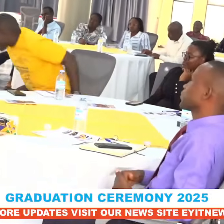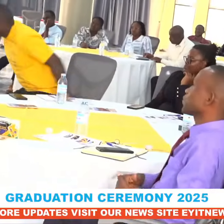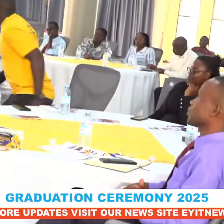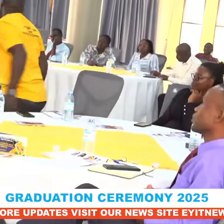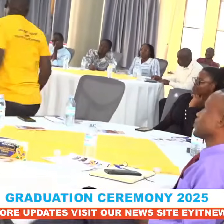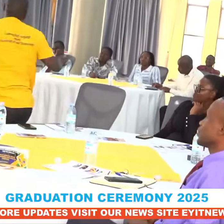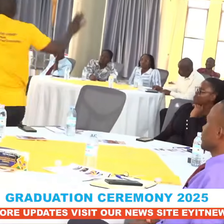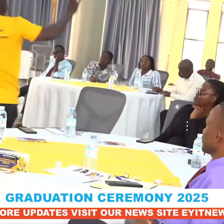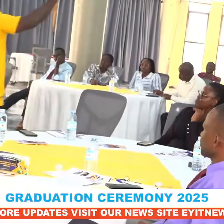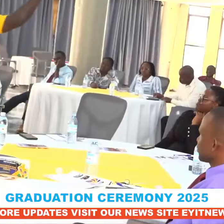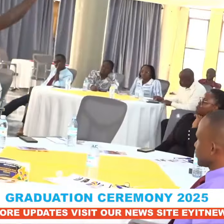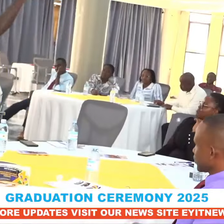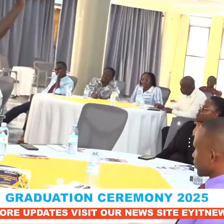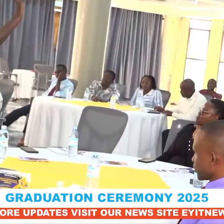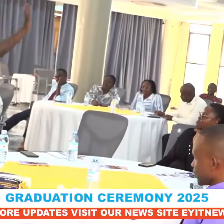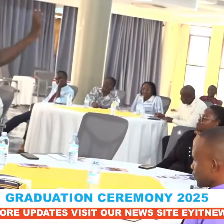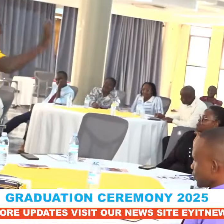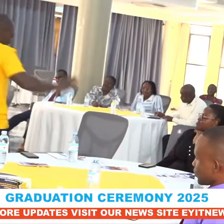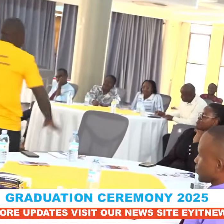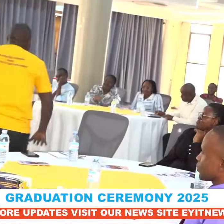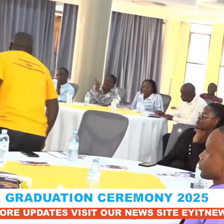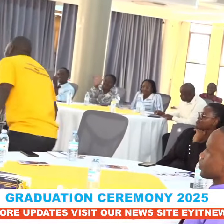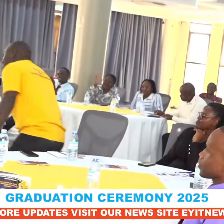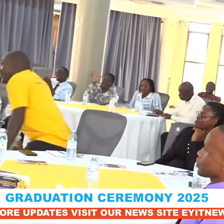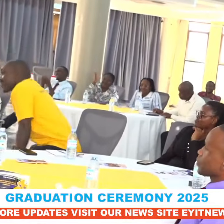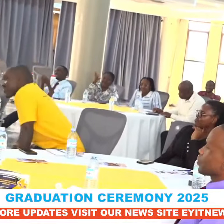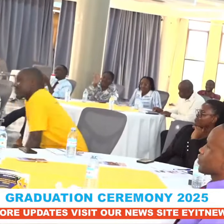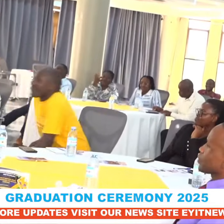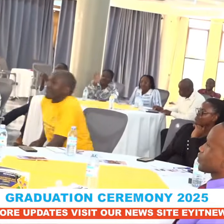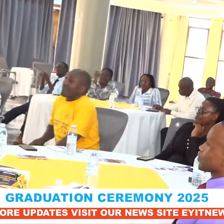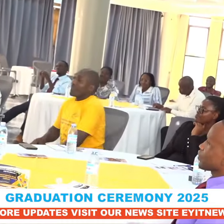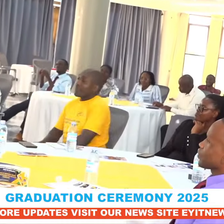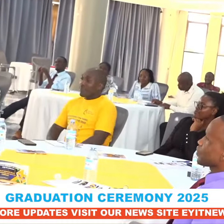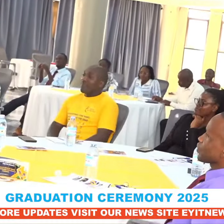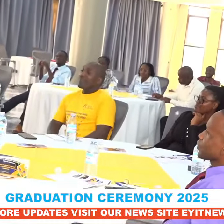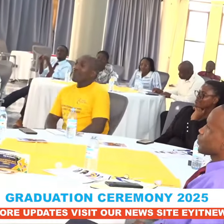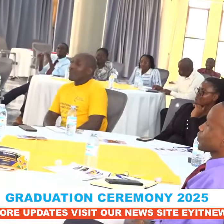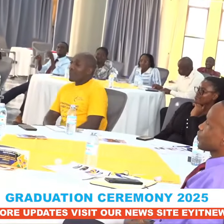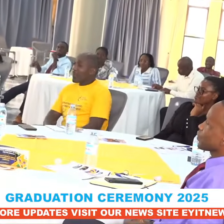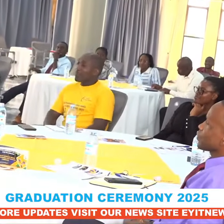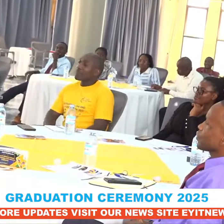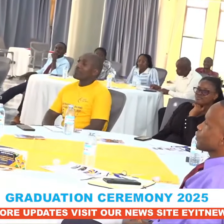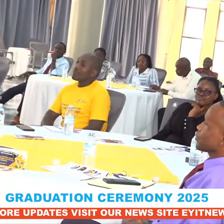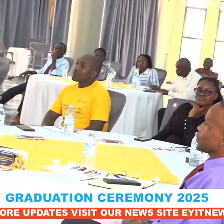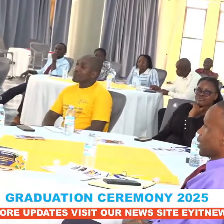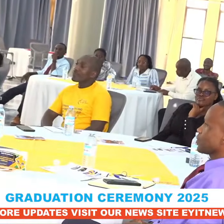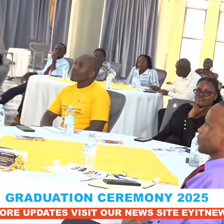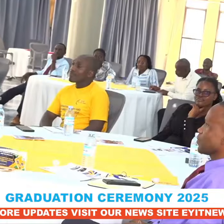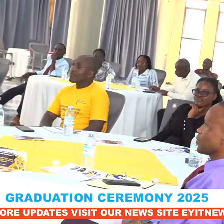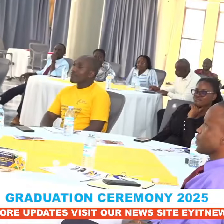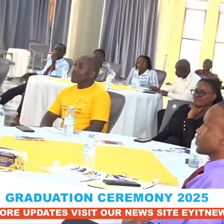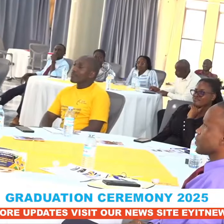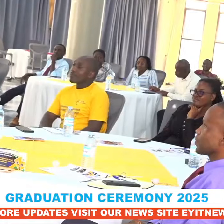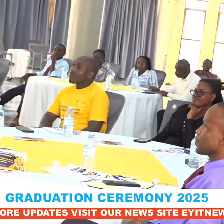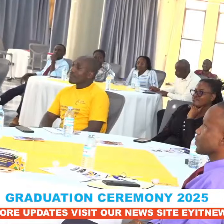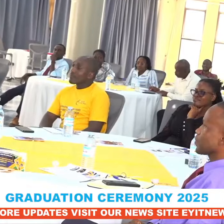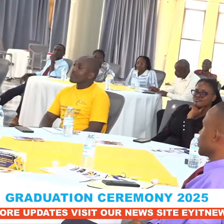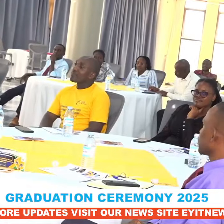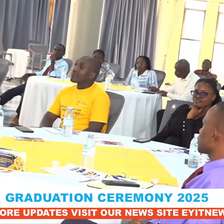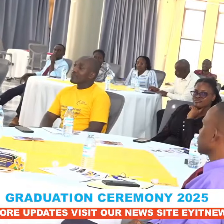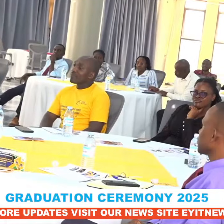Ah, okay. That is very good. I do recognize. Did you also have a lady? I used to hear a lady talking. She's not